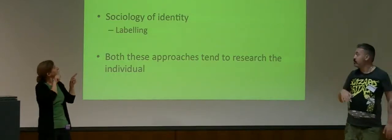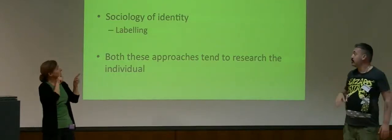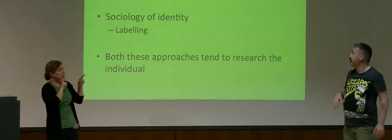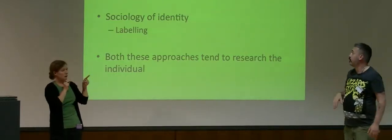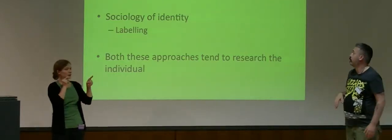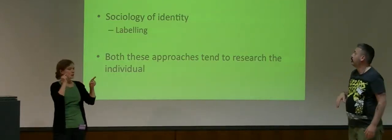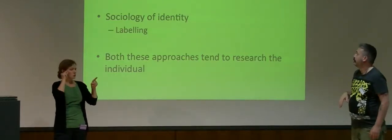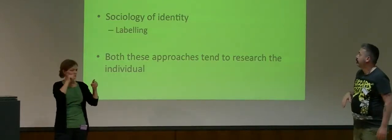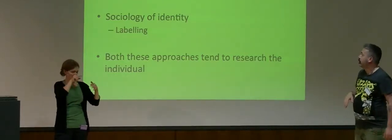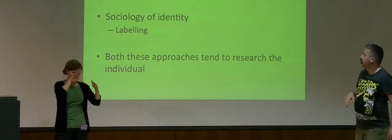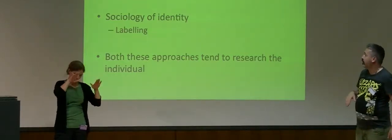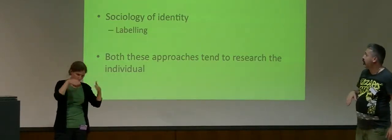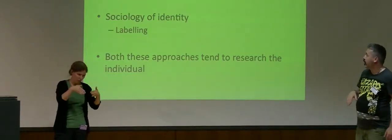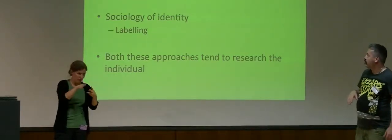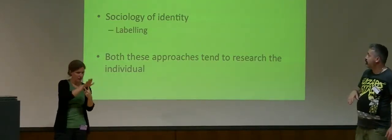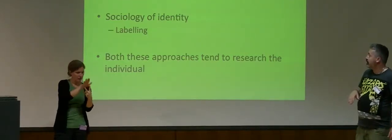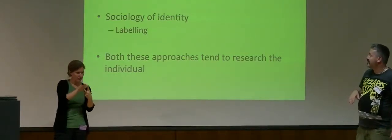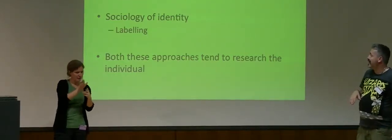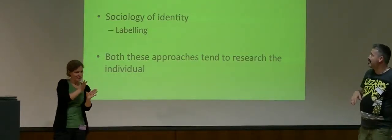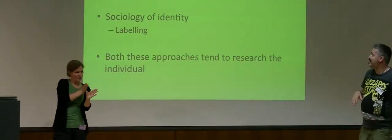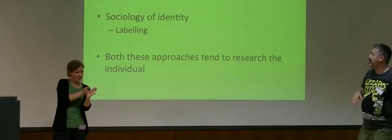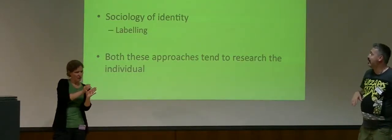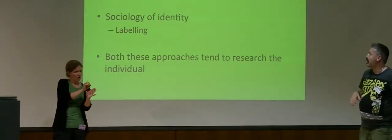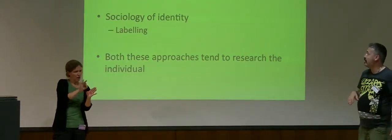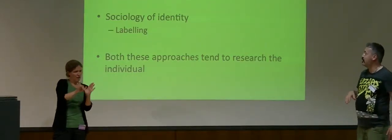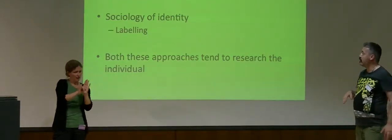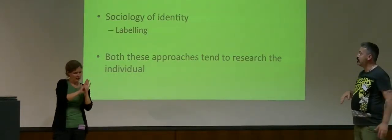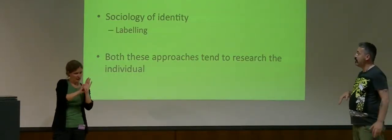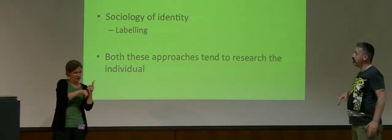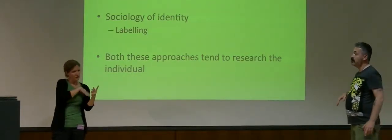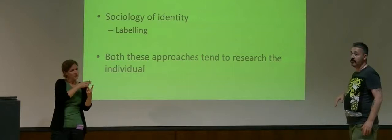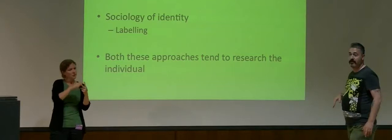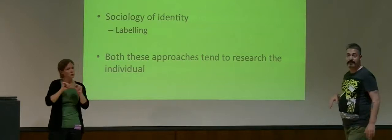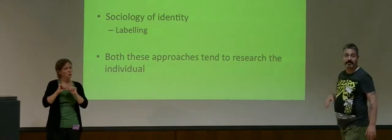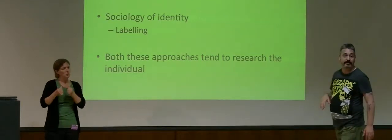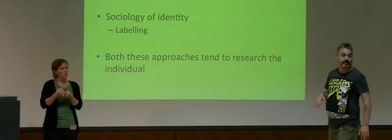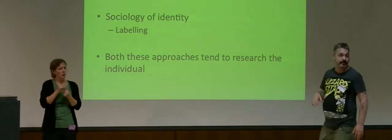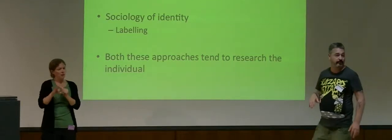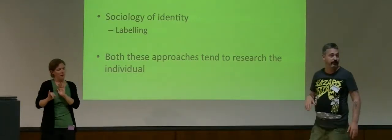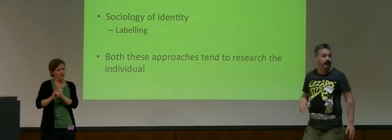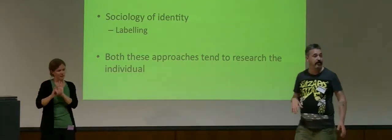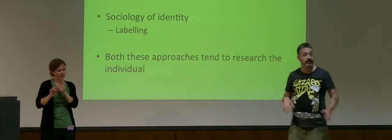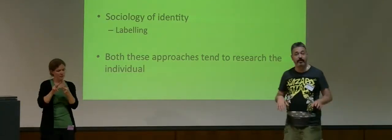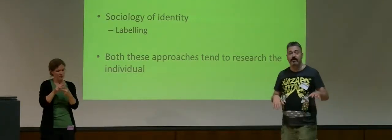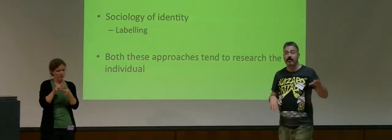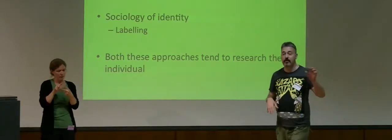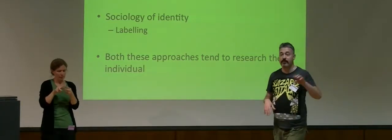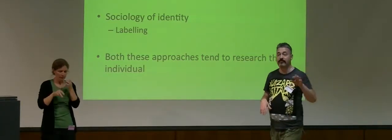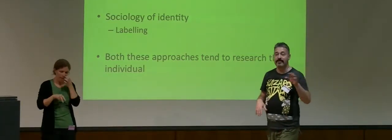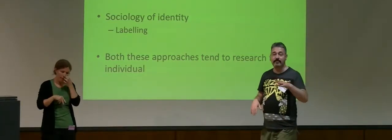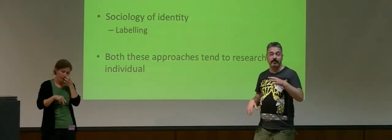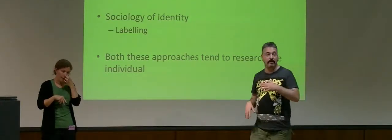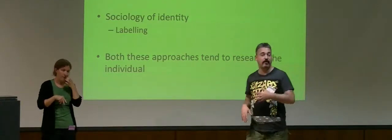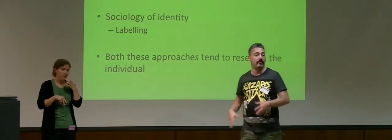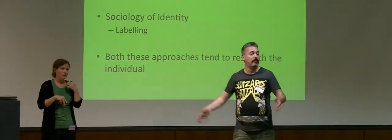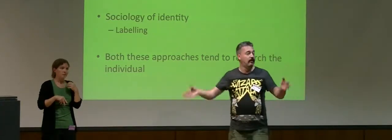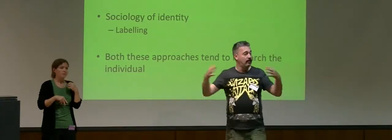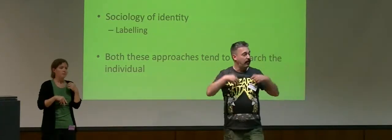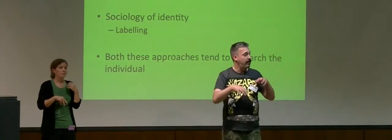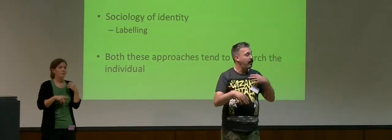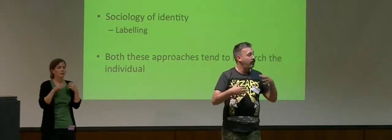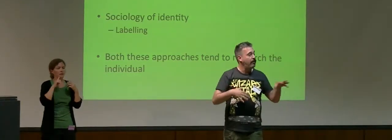of approaches. Psychology of identity and sociology of identity. In other words, when we've tended to